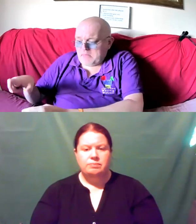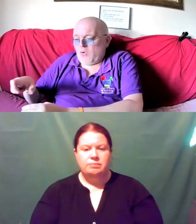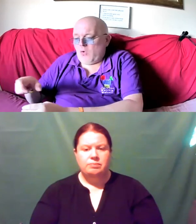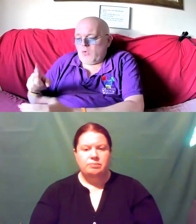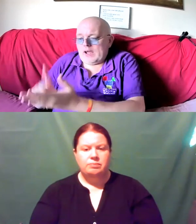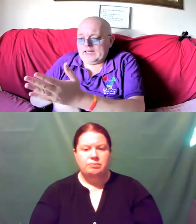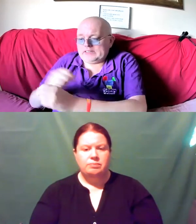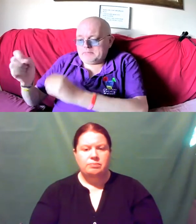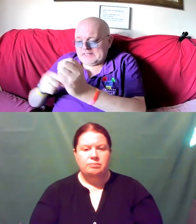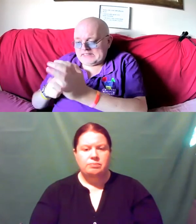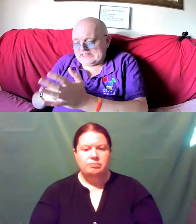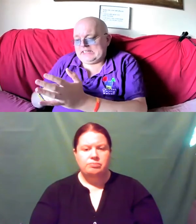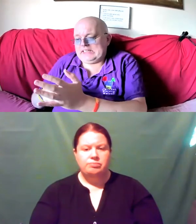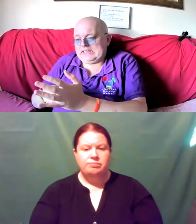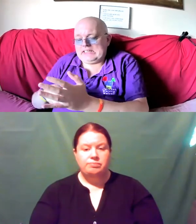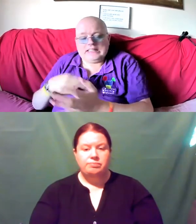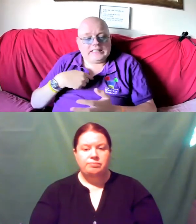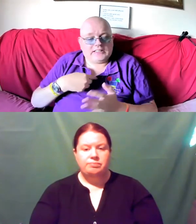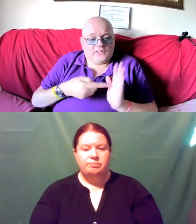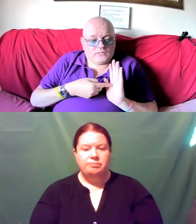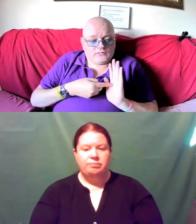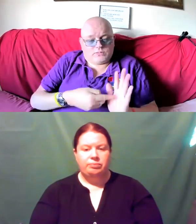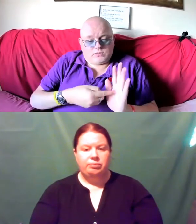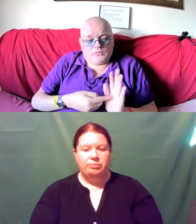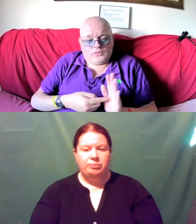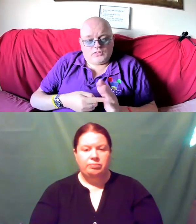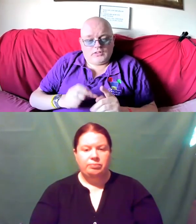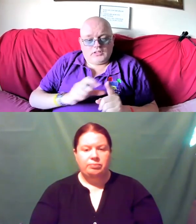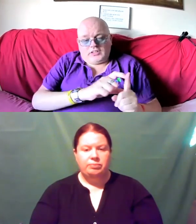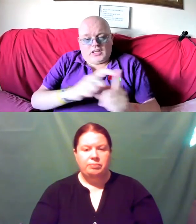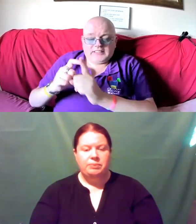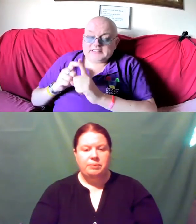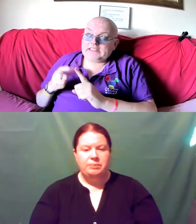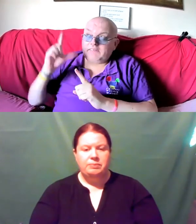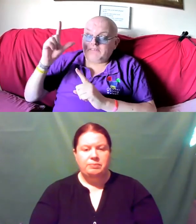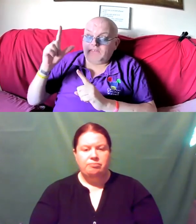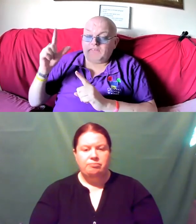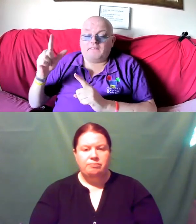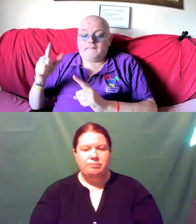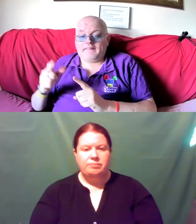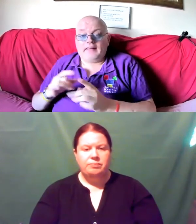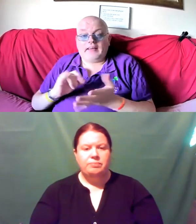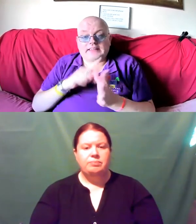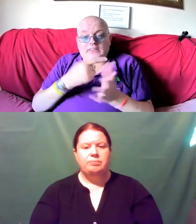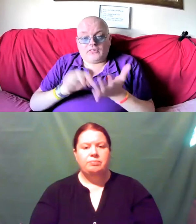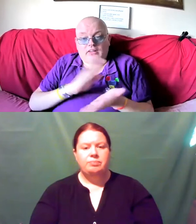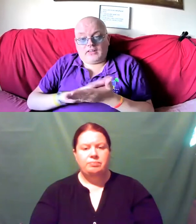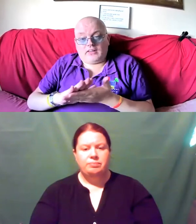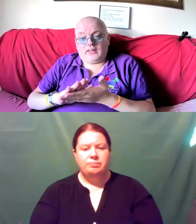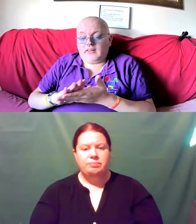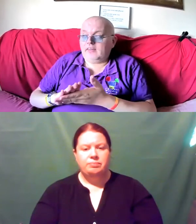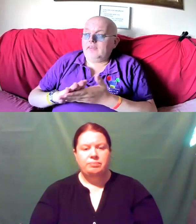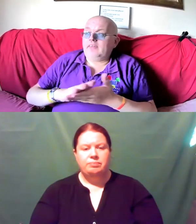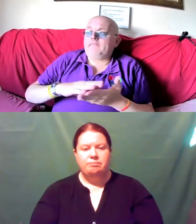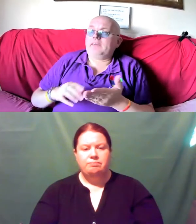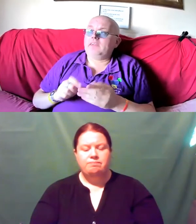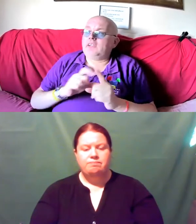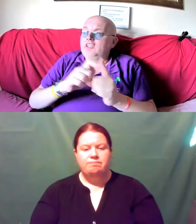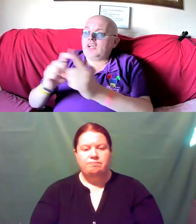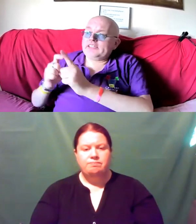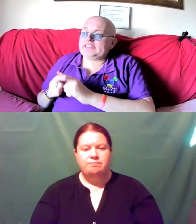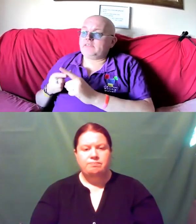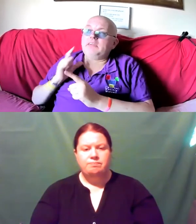I'm an advocate for the Diocese of Liverpool. Sarah, I know you're an advocate for the Diocese of Leeds. So we've decided that that's what